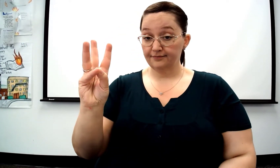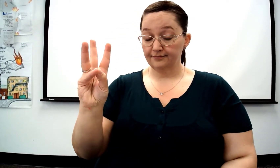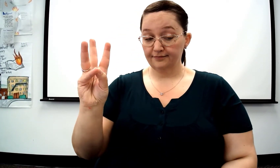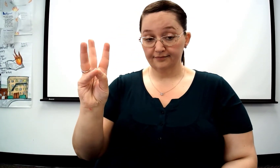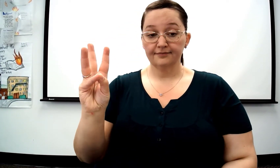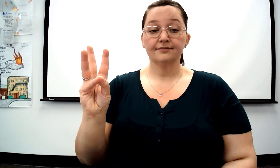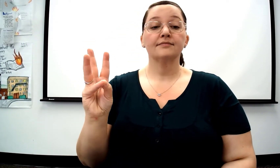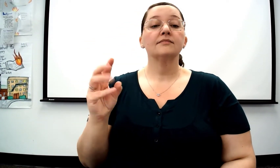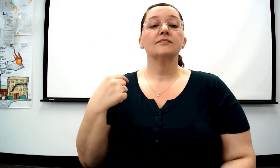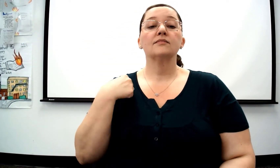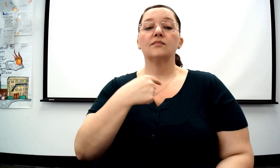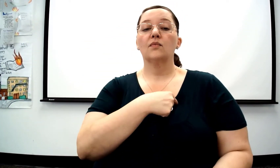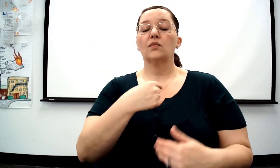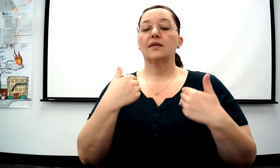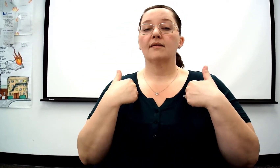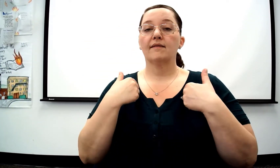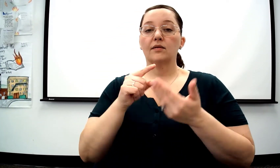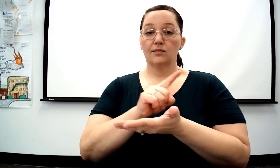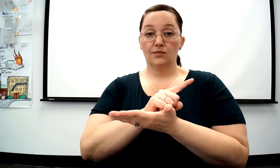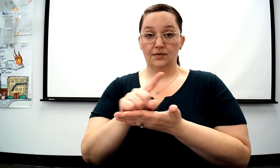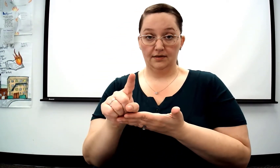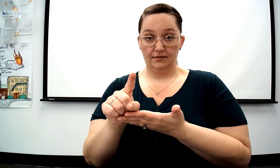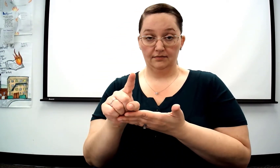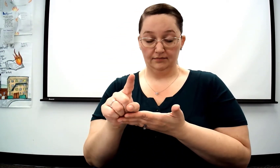Number 6 has to do with weeks.